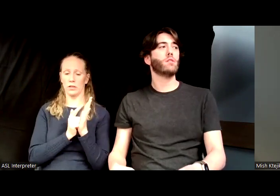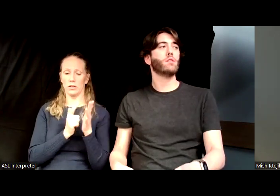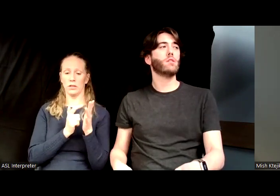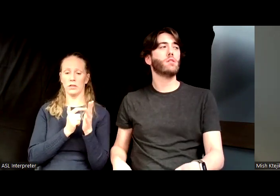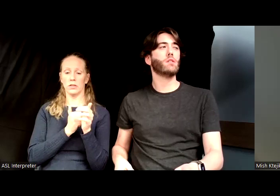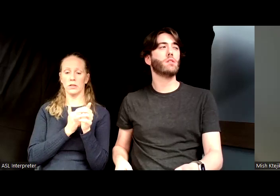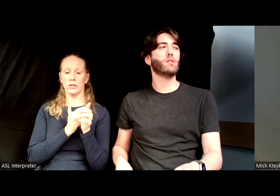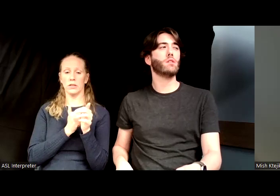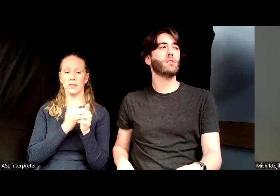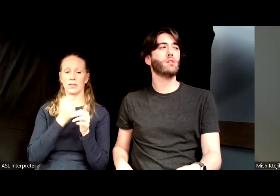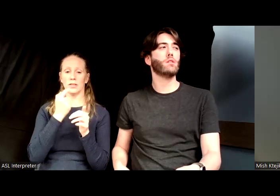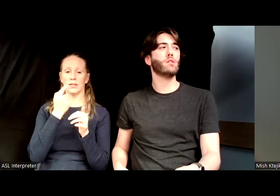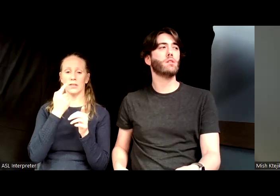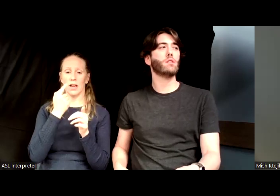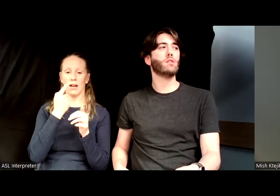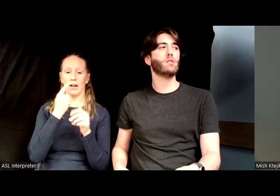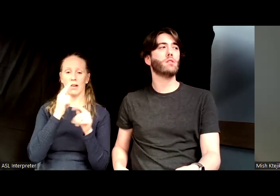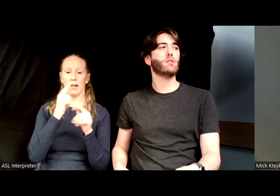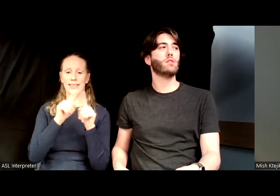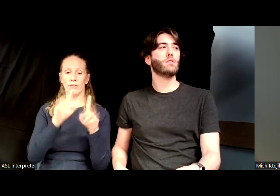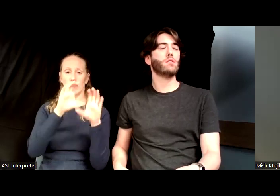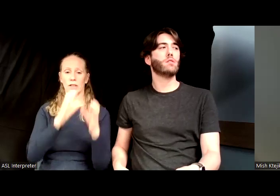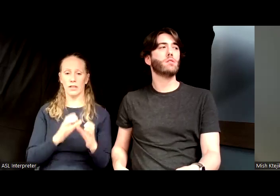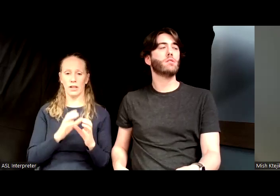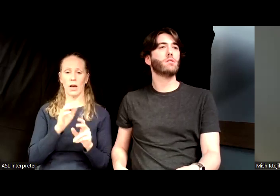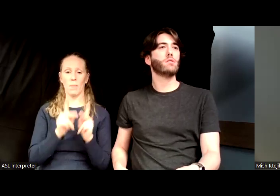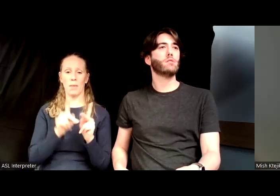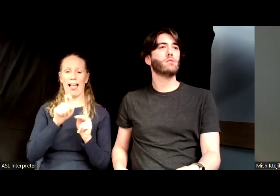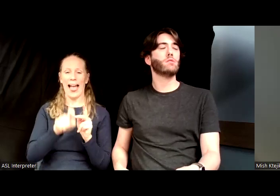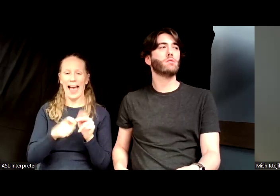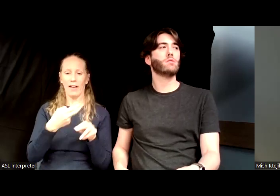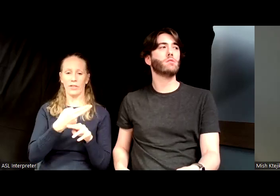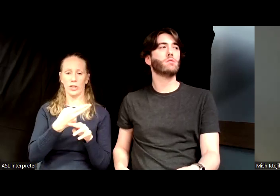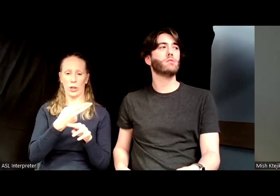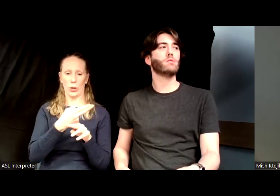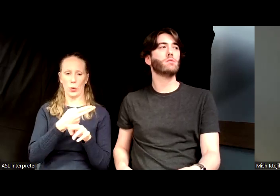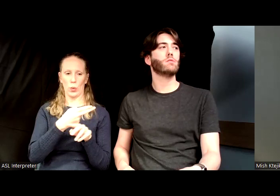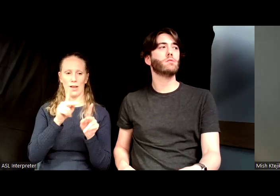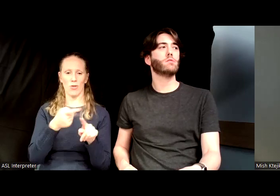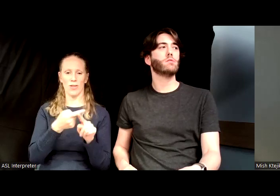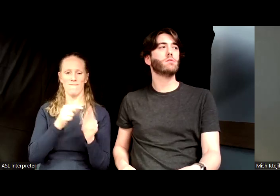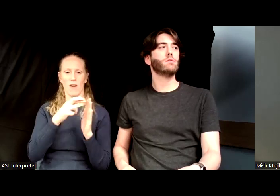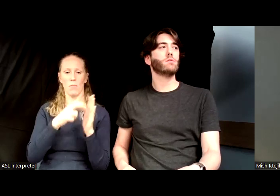certain categories of individuals have to use a person off of the registry